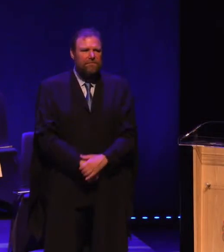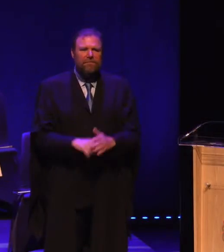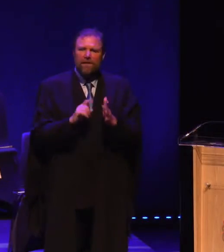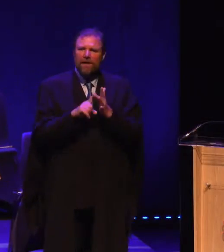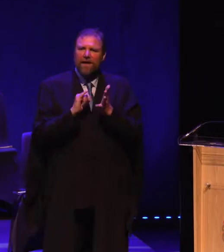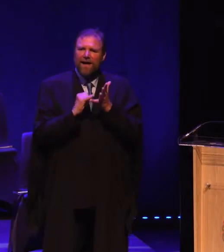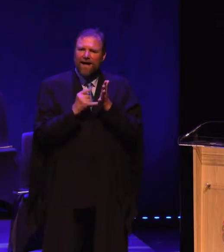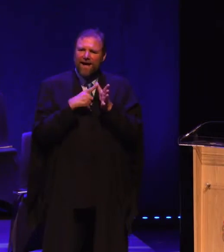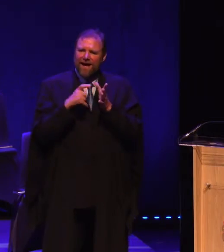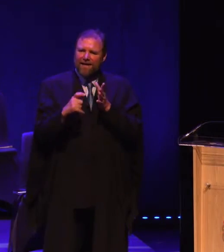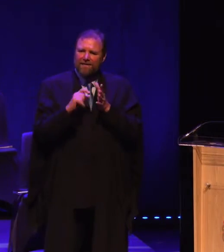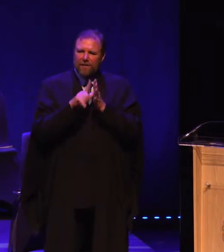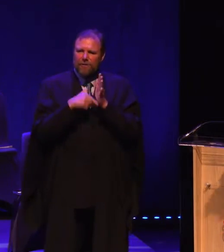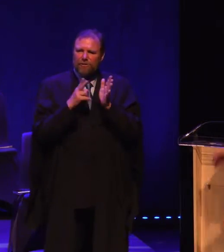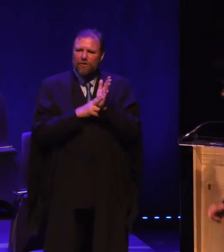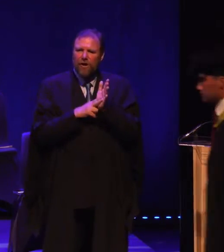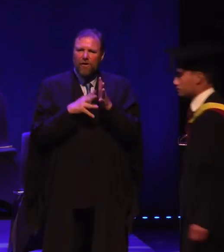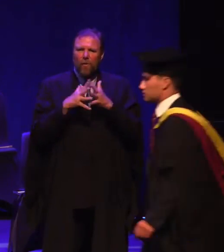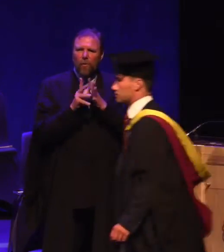Isaac John Windley.